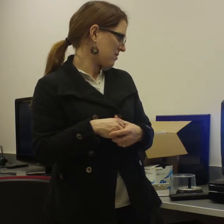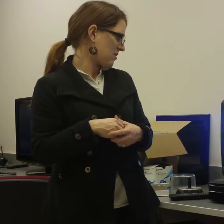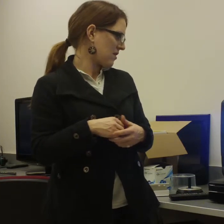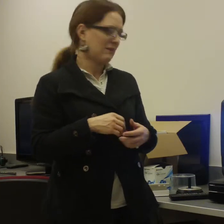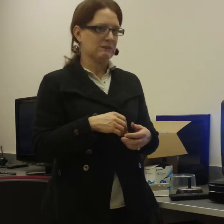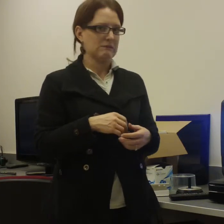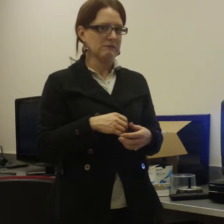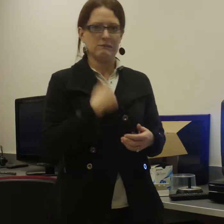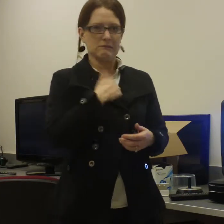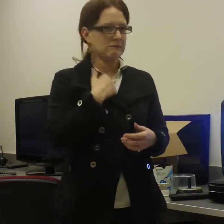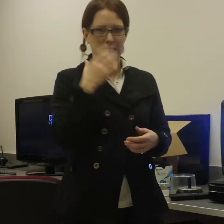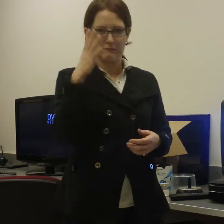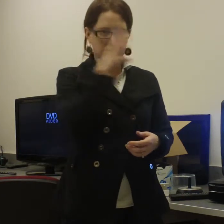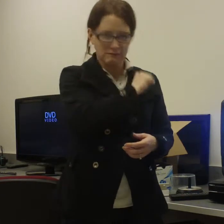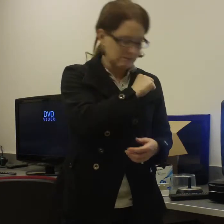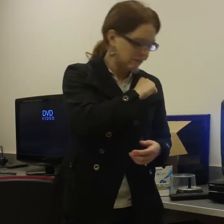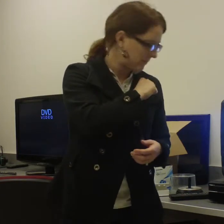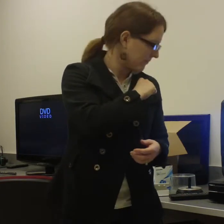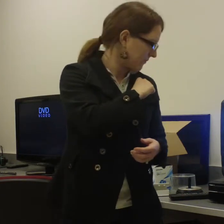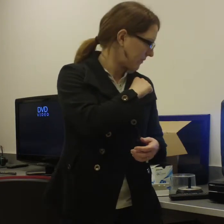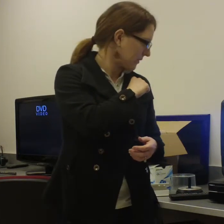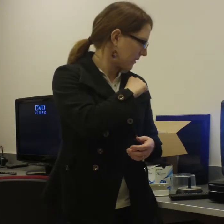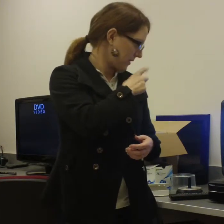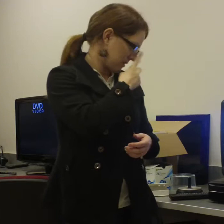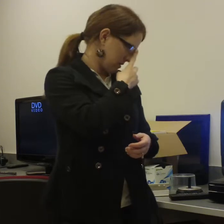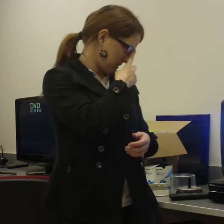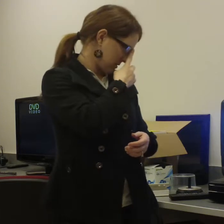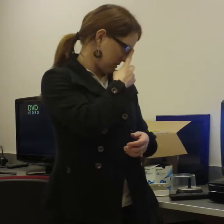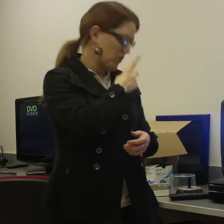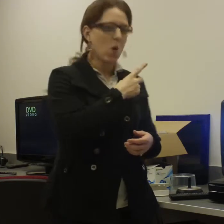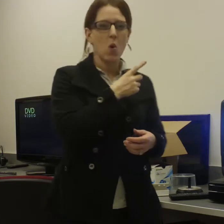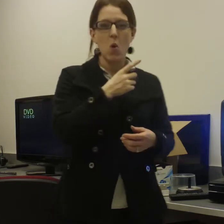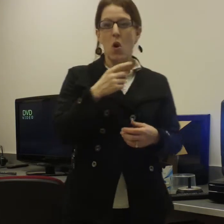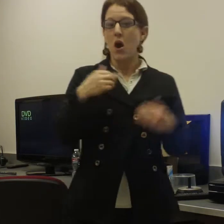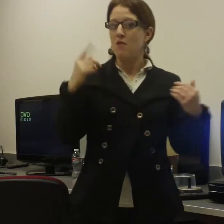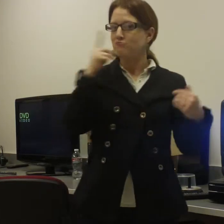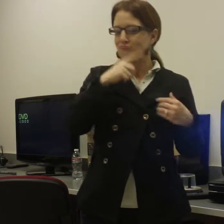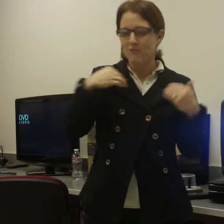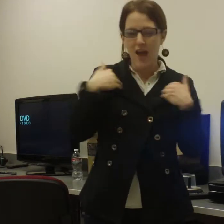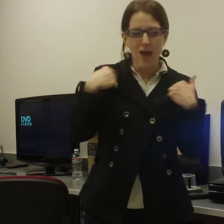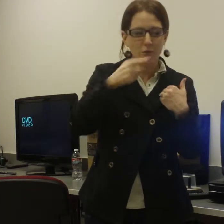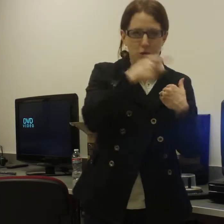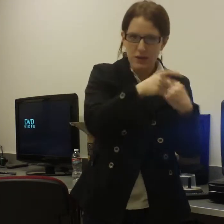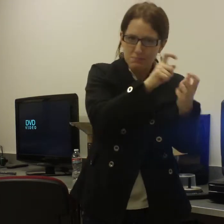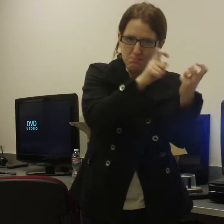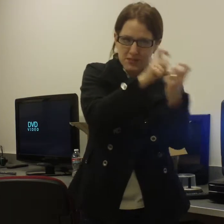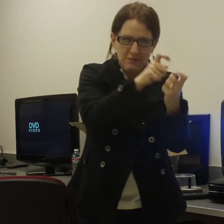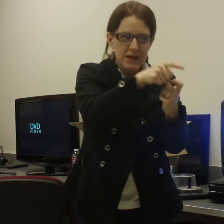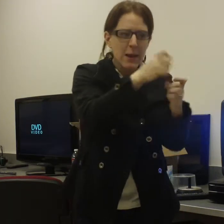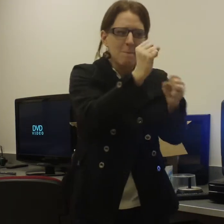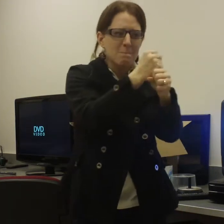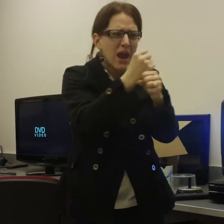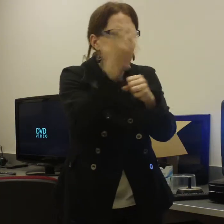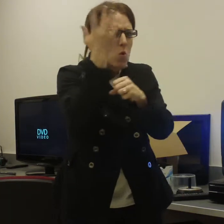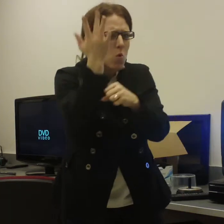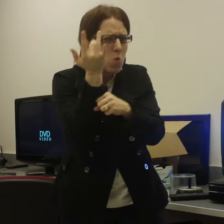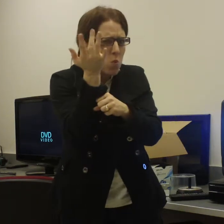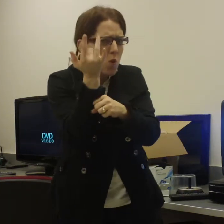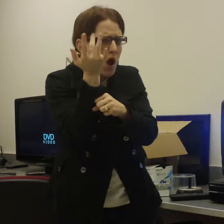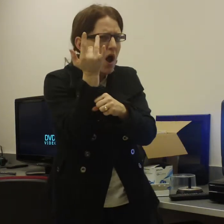Exactly. That's why Rockabye Bunny was developed. Infants have memory, just like we have memory. And for